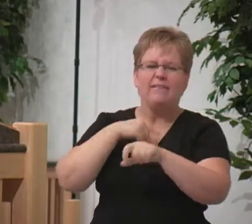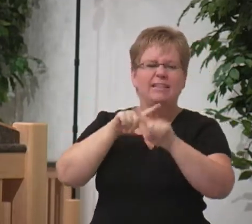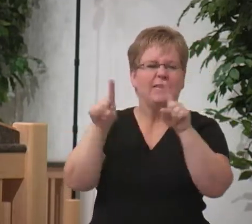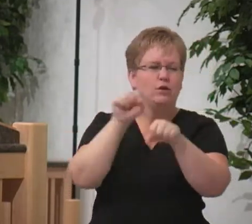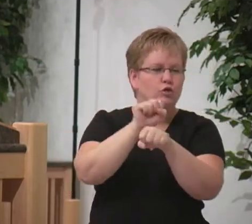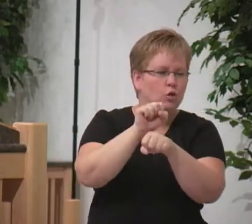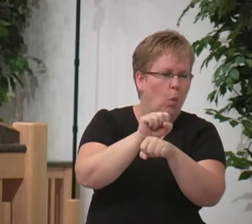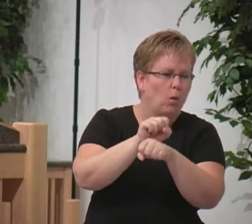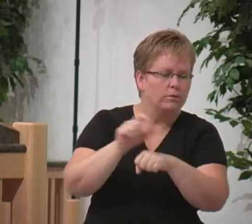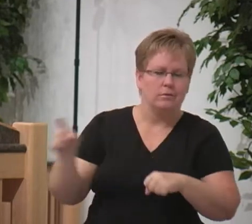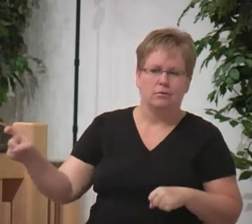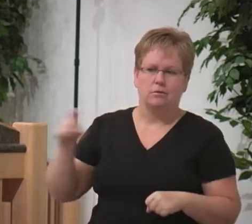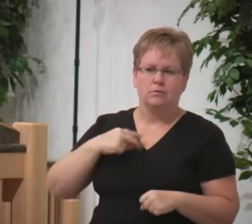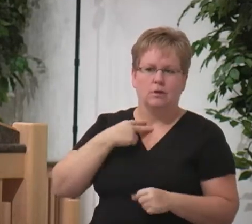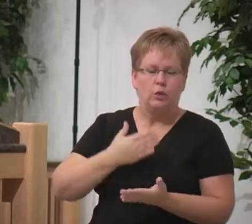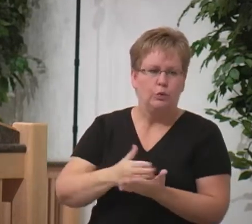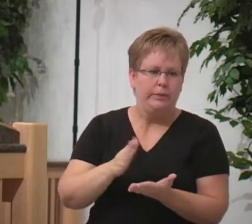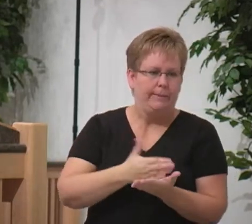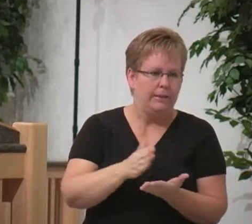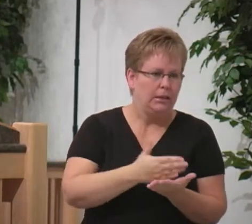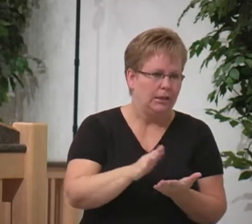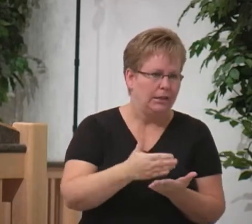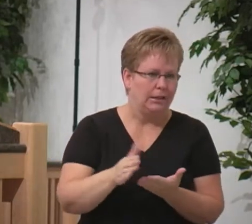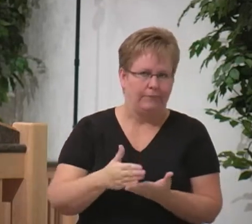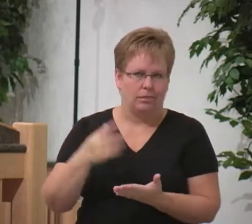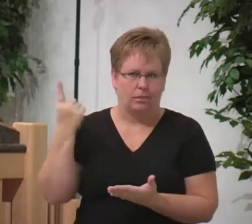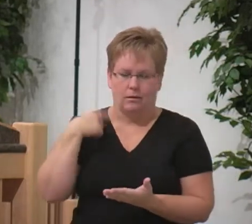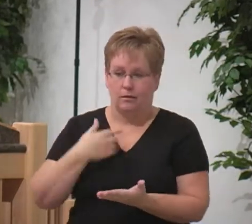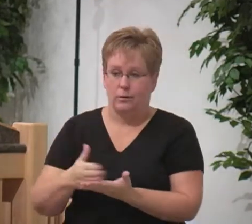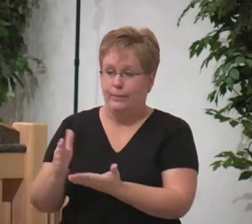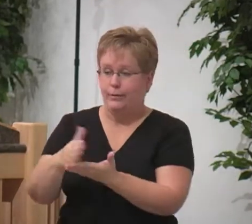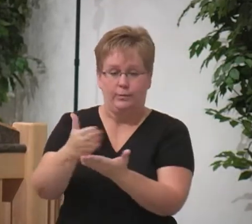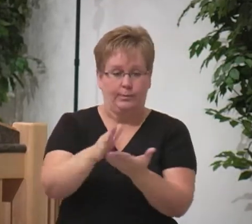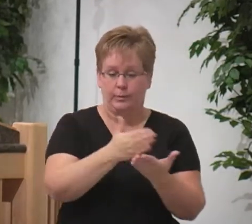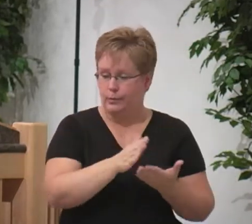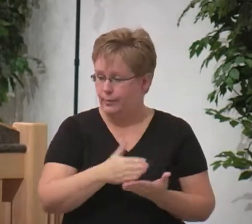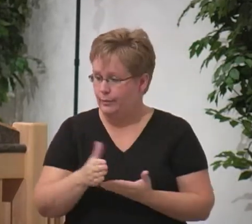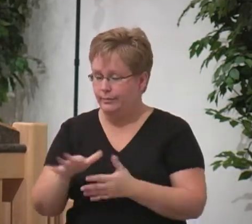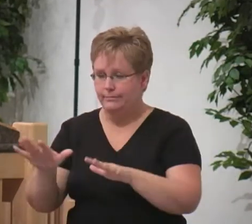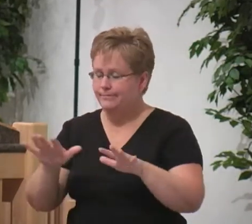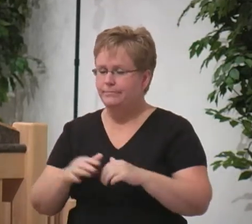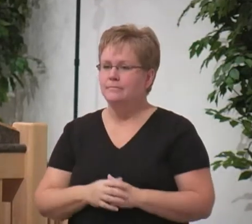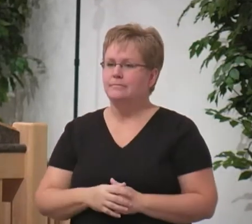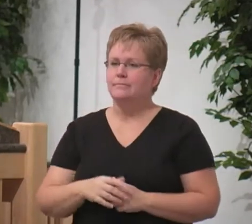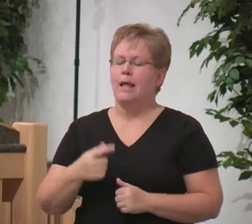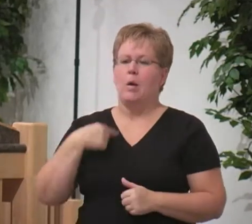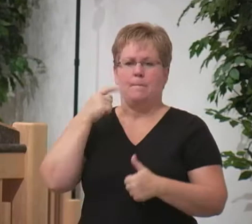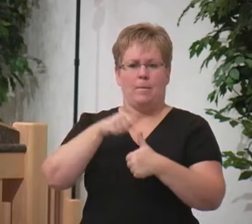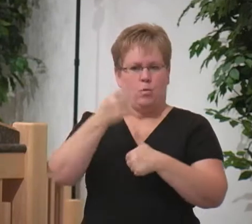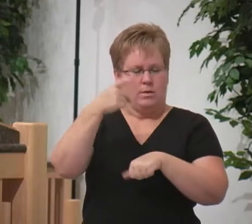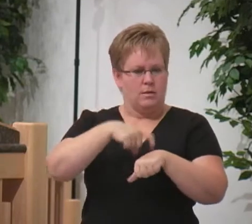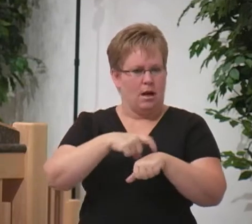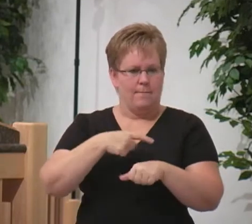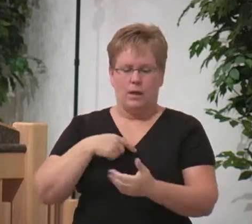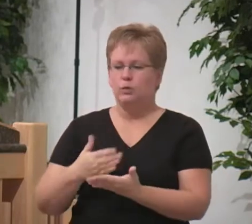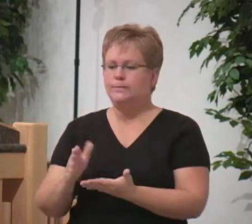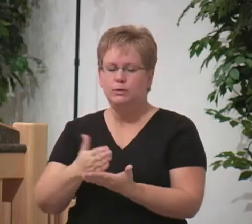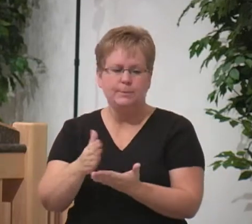got stuck sweeping a room somewhere. And I remember sweeping and feeling so